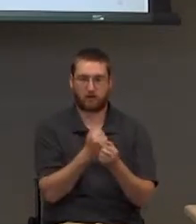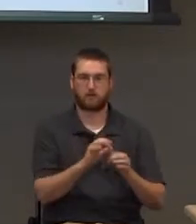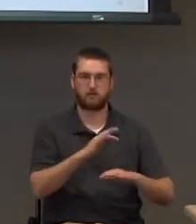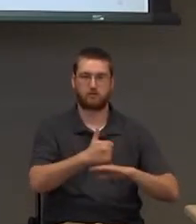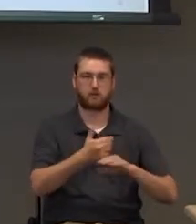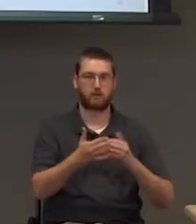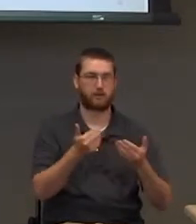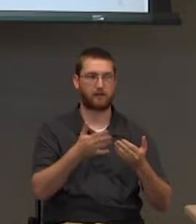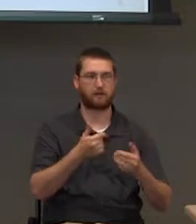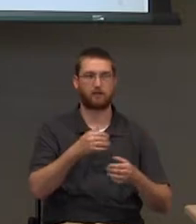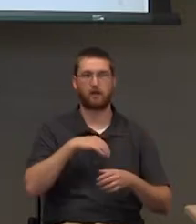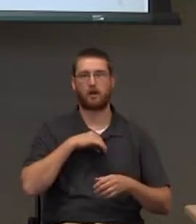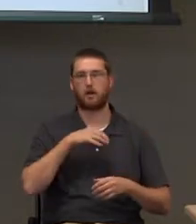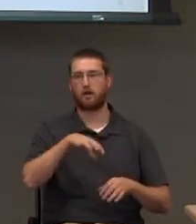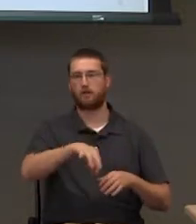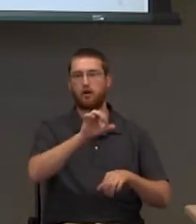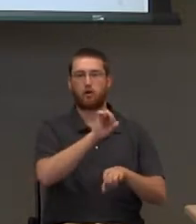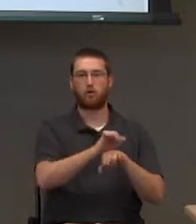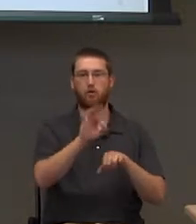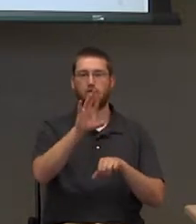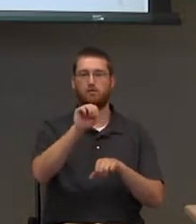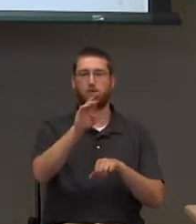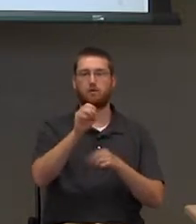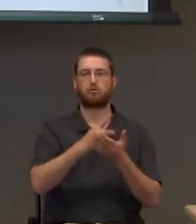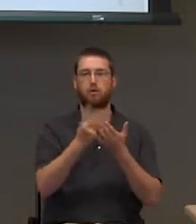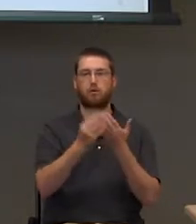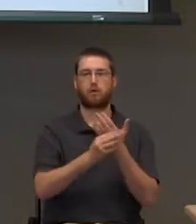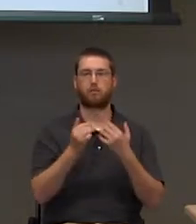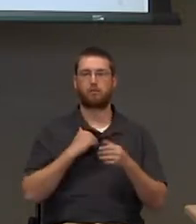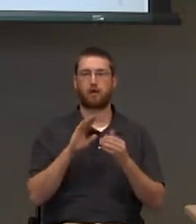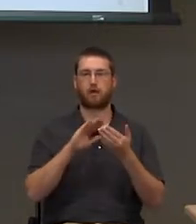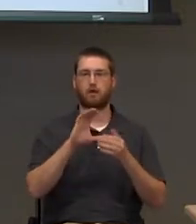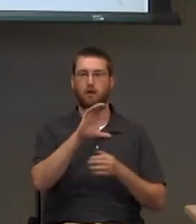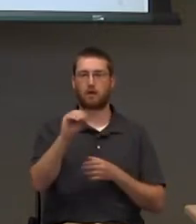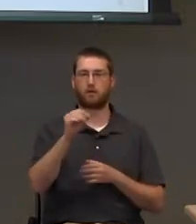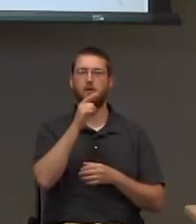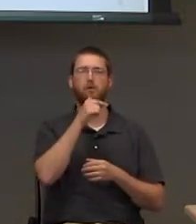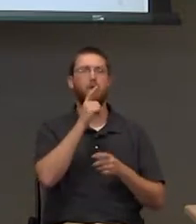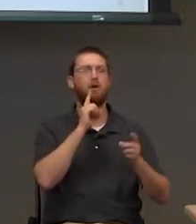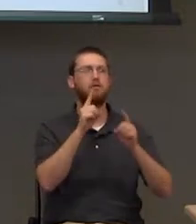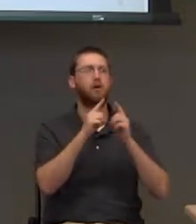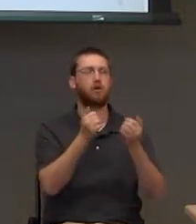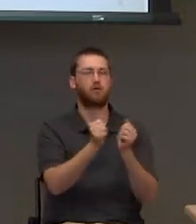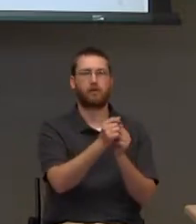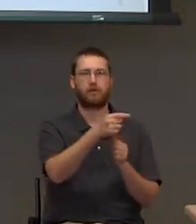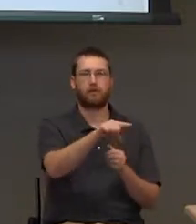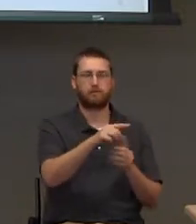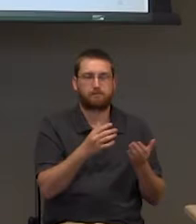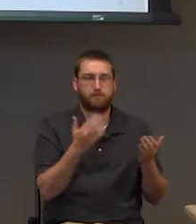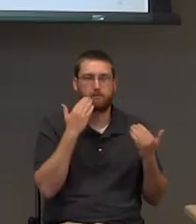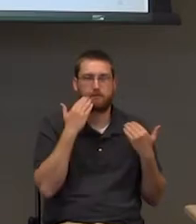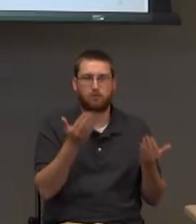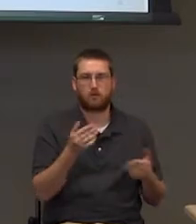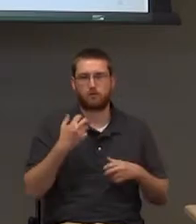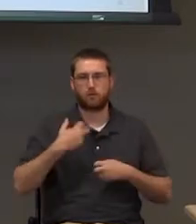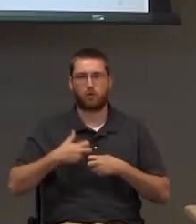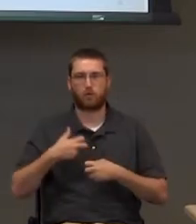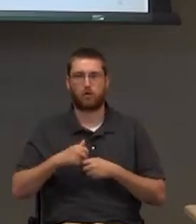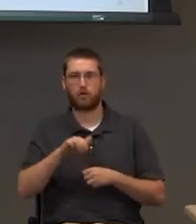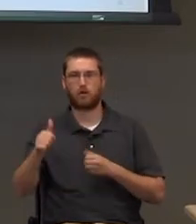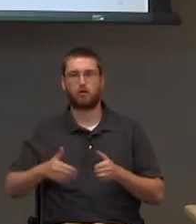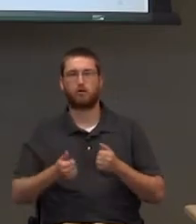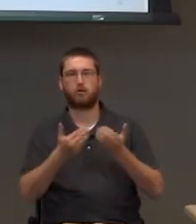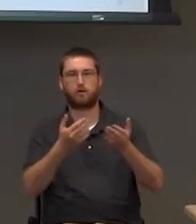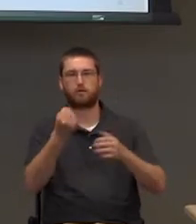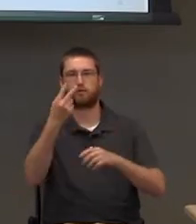if I wanted to go find out what workforce programs you have for my company, what it is, who to talk to, and how to get it. And so one of the recommendations over the next 12